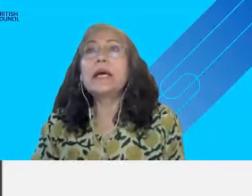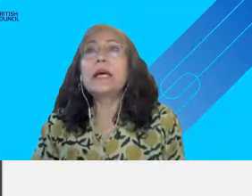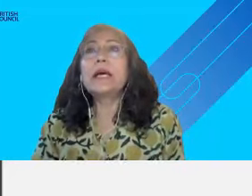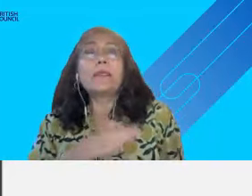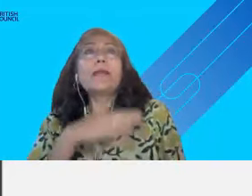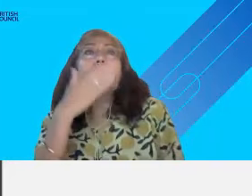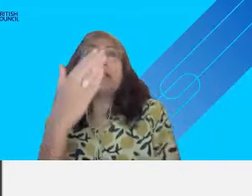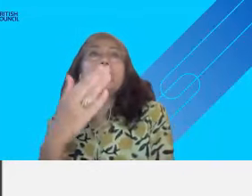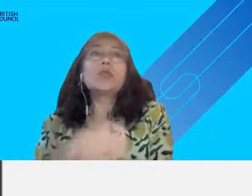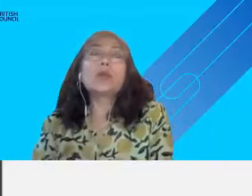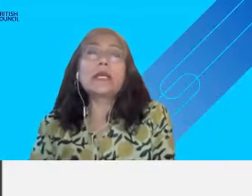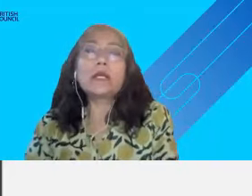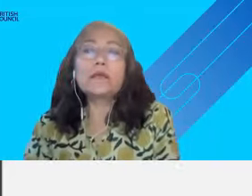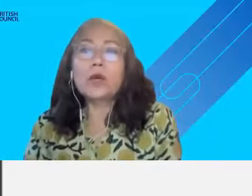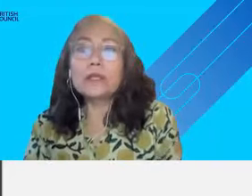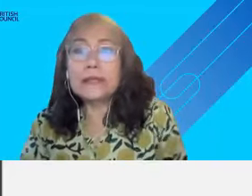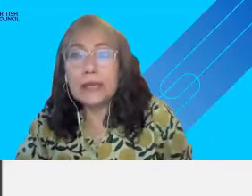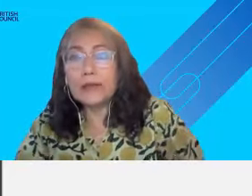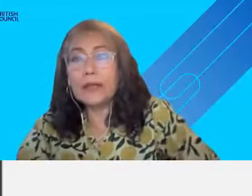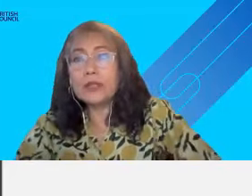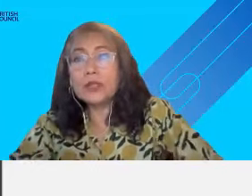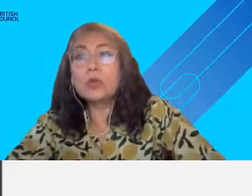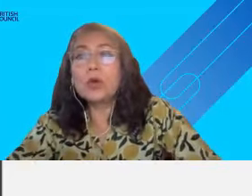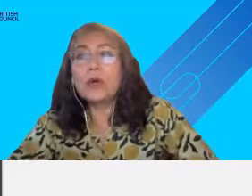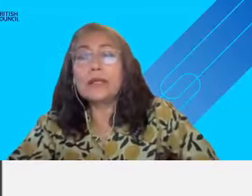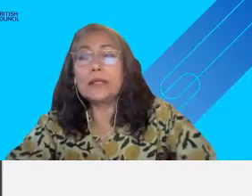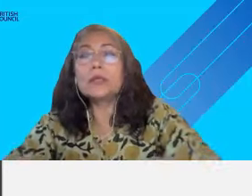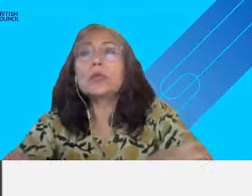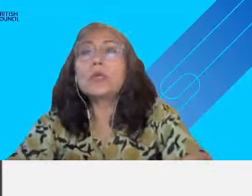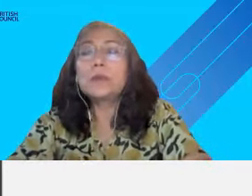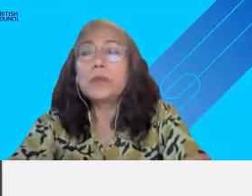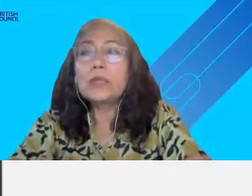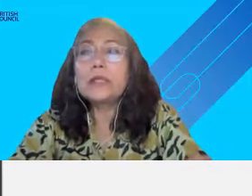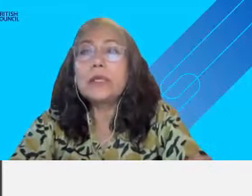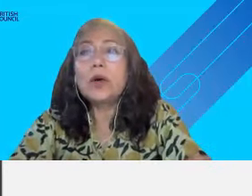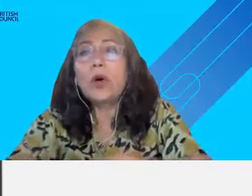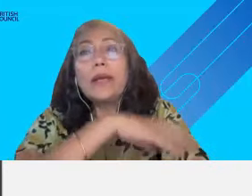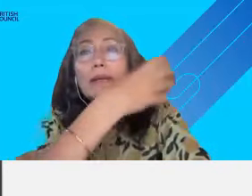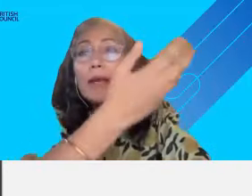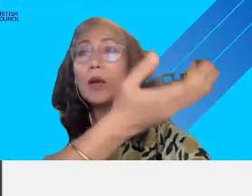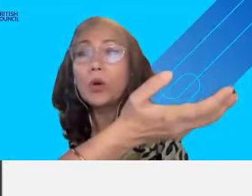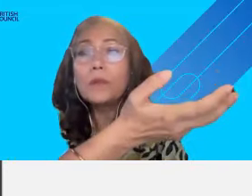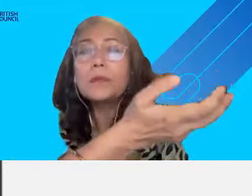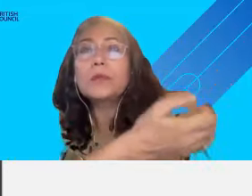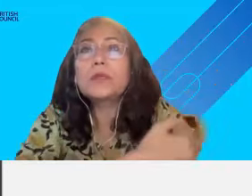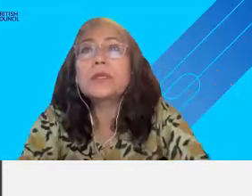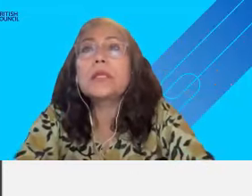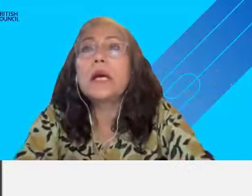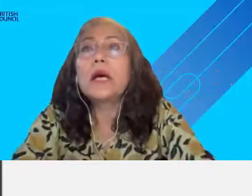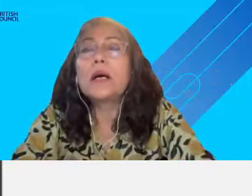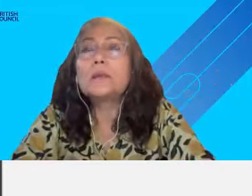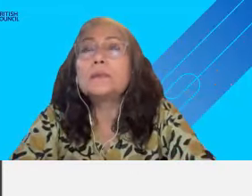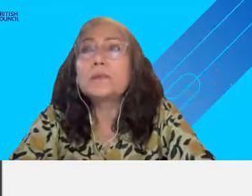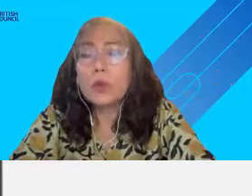roles. Then they need to look at advocacy in their school or in their school community or in their home